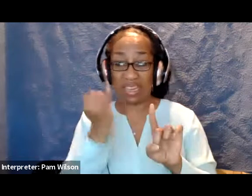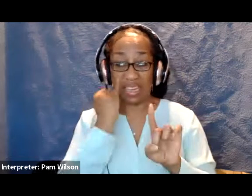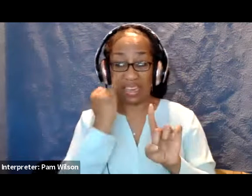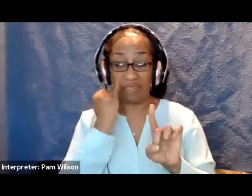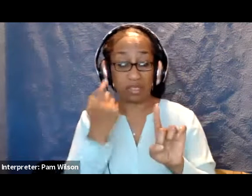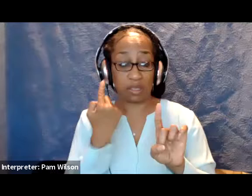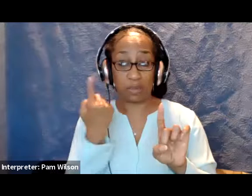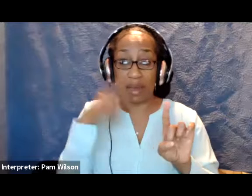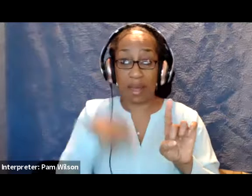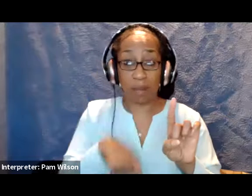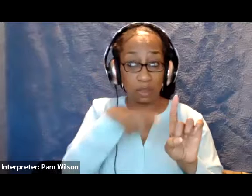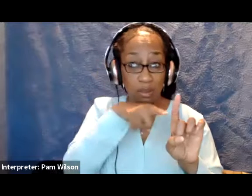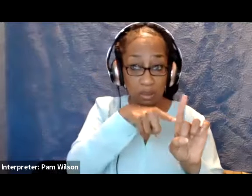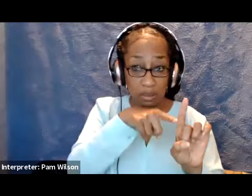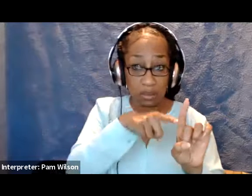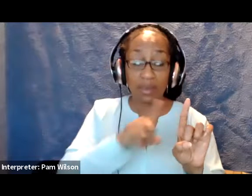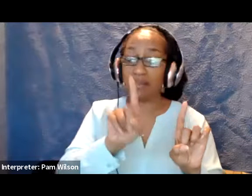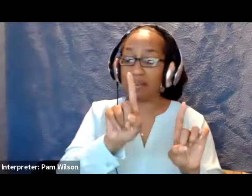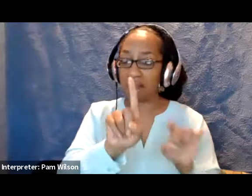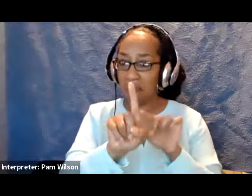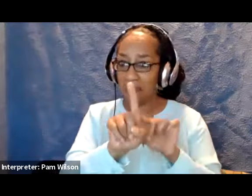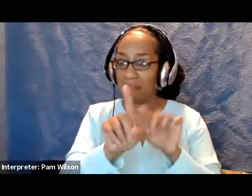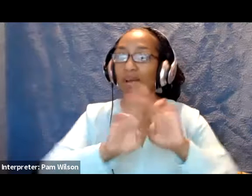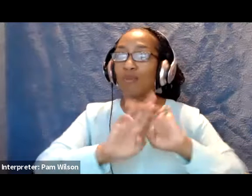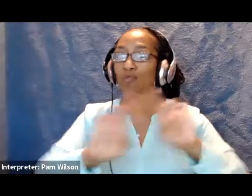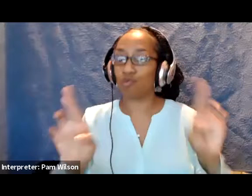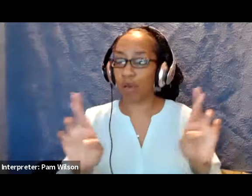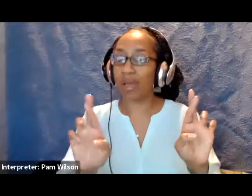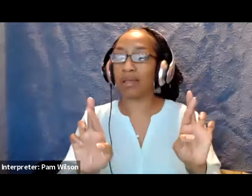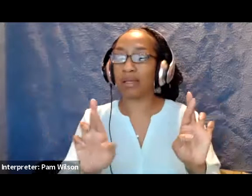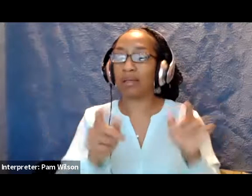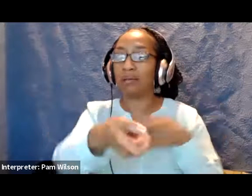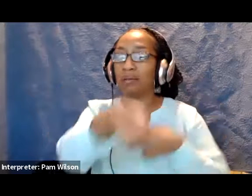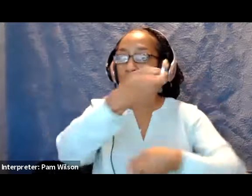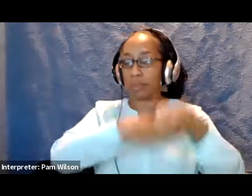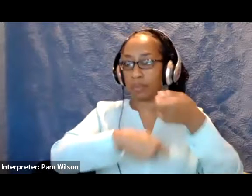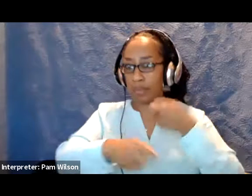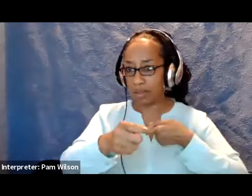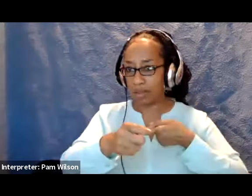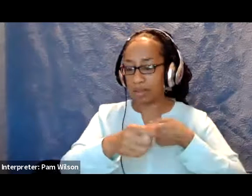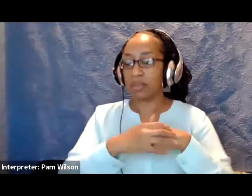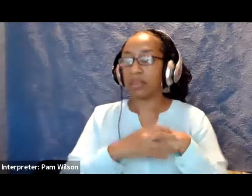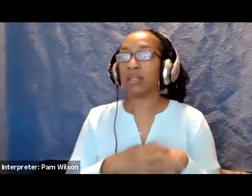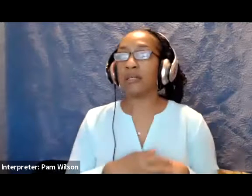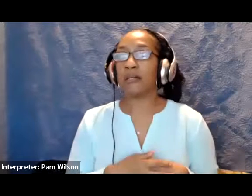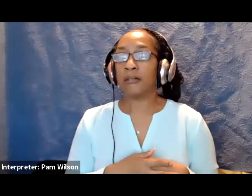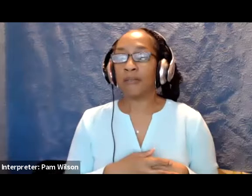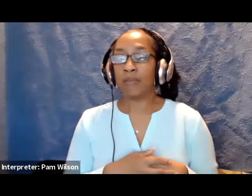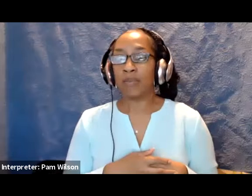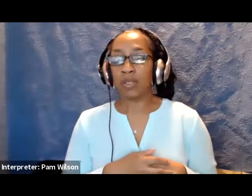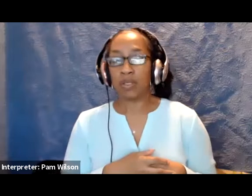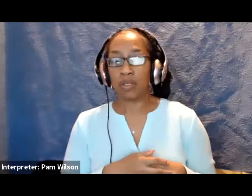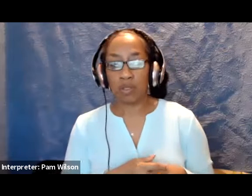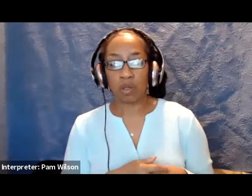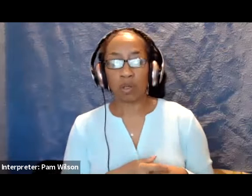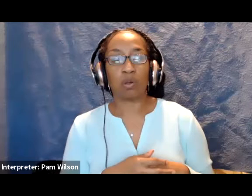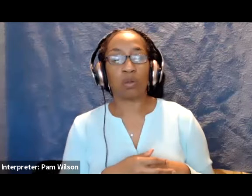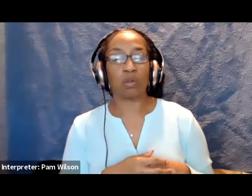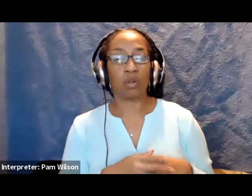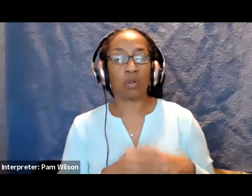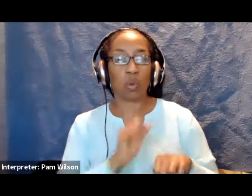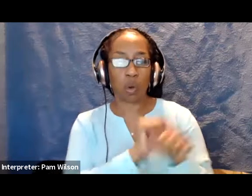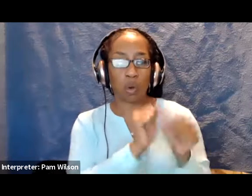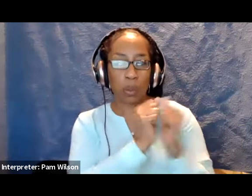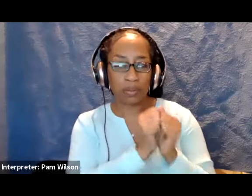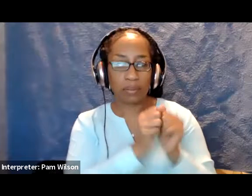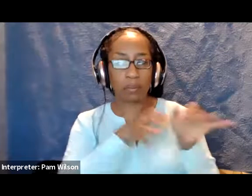be a content expert for your webinar. You're definitely going to work with them on giving them orientation to the